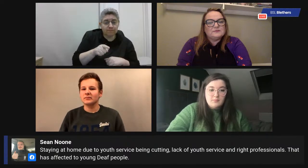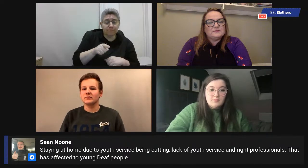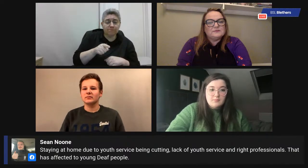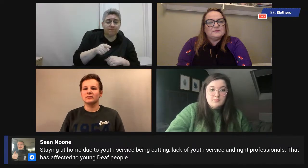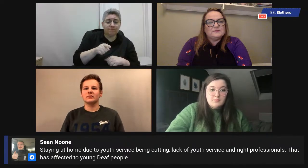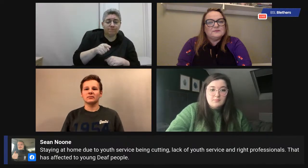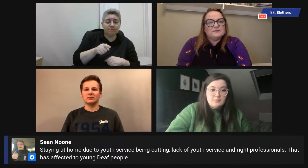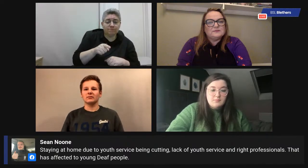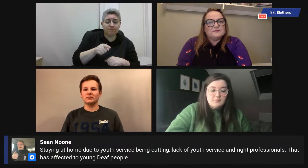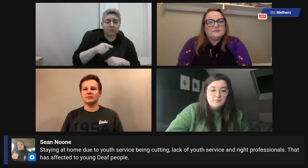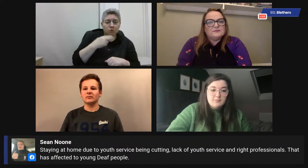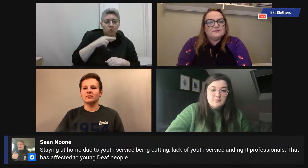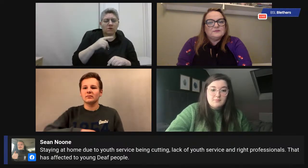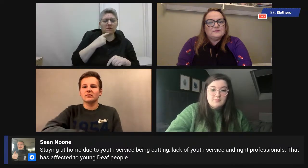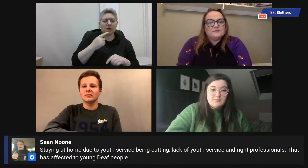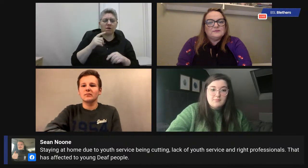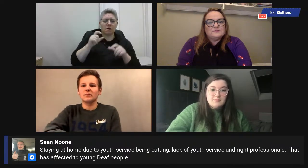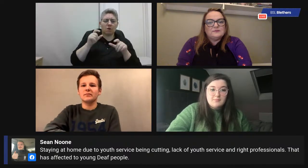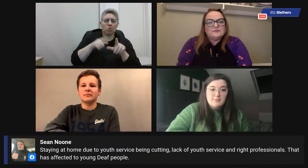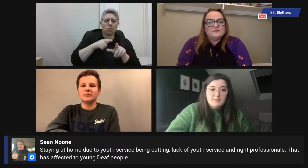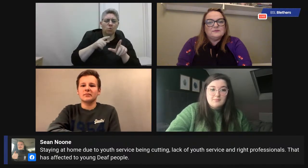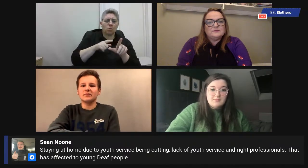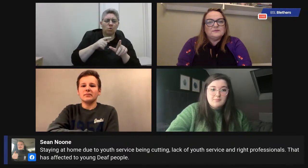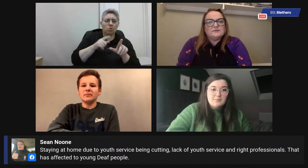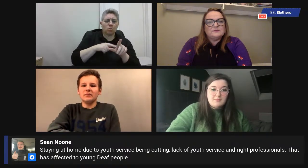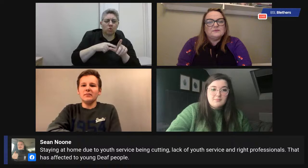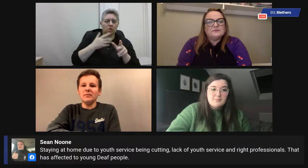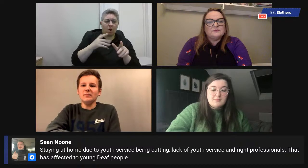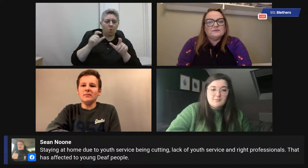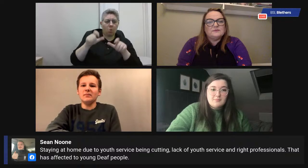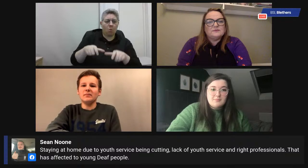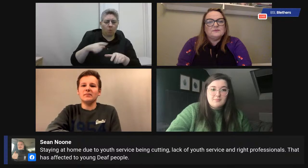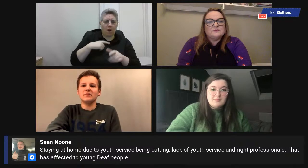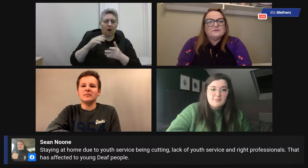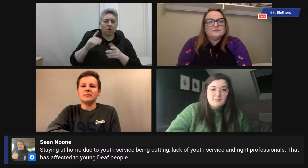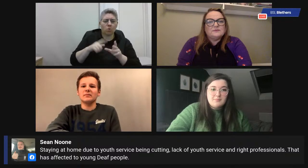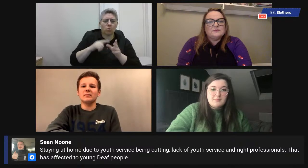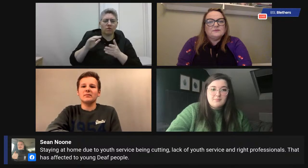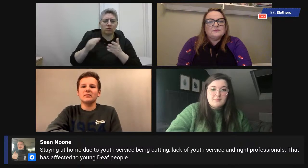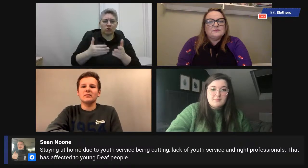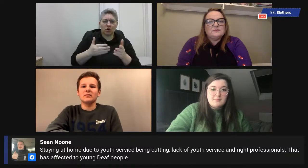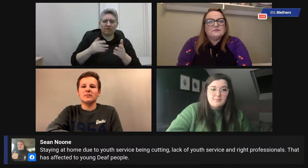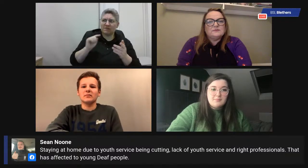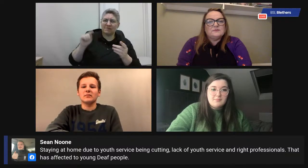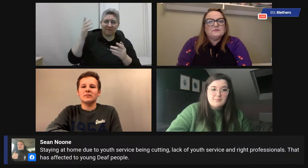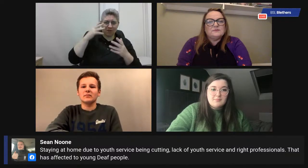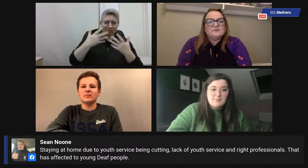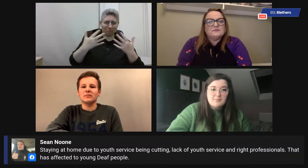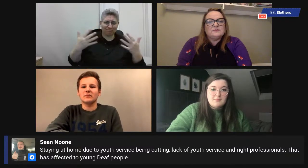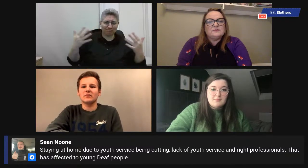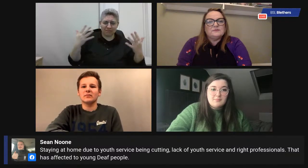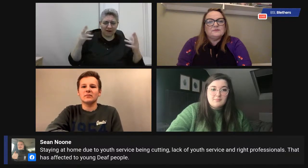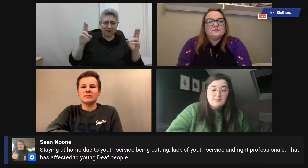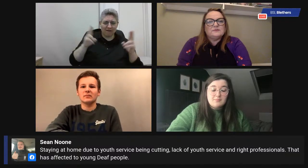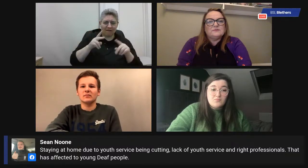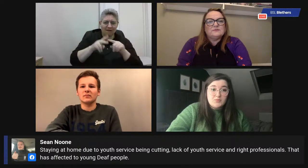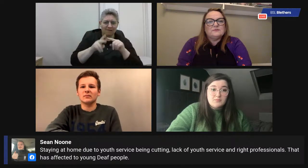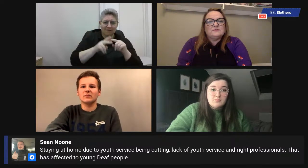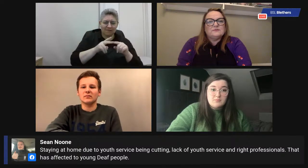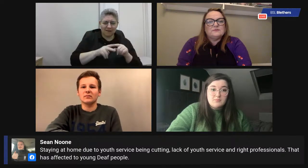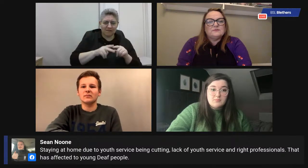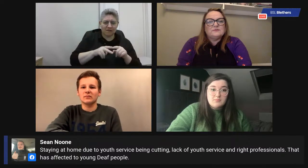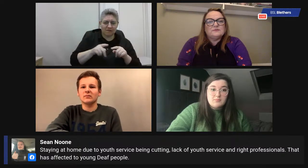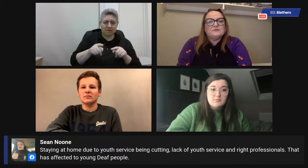staying at home because youth services have been cut, there's been a lack of youth services and the correct professionals, that has